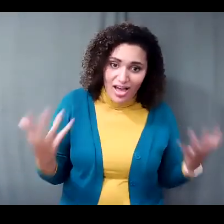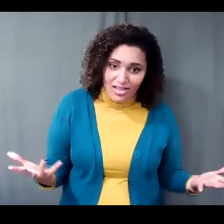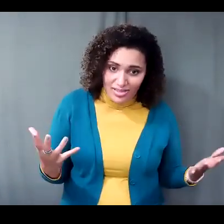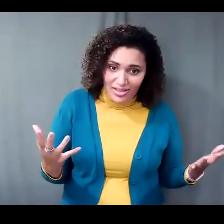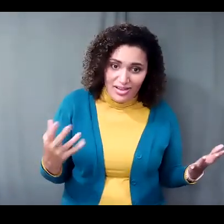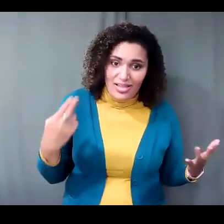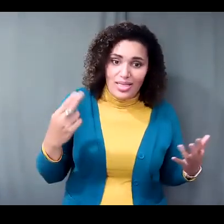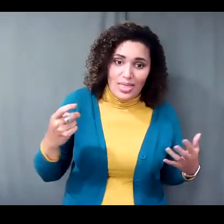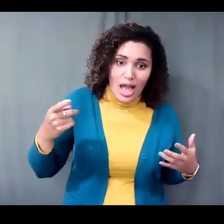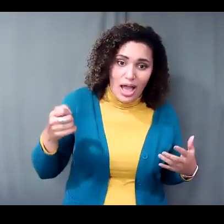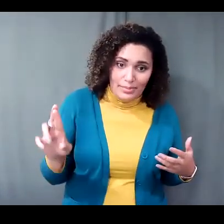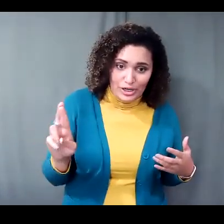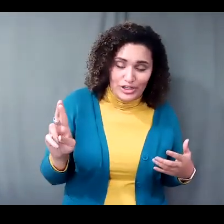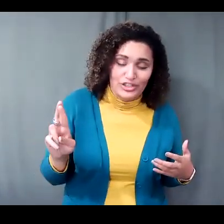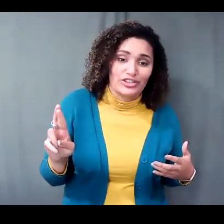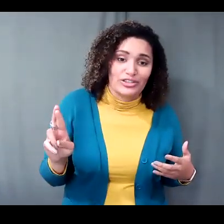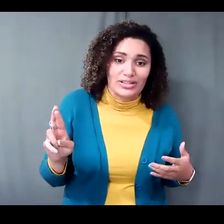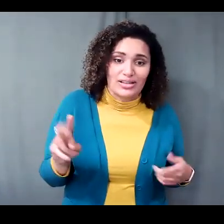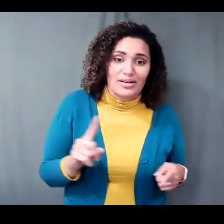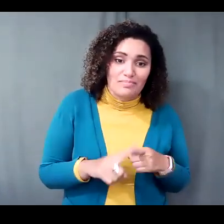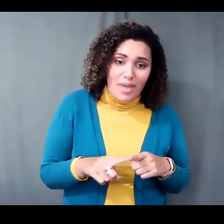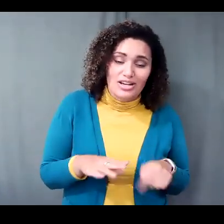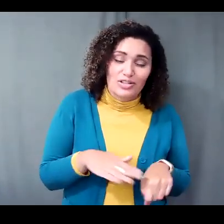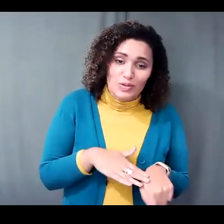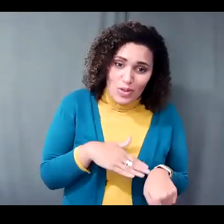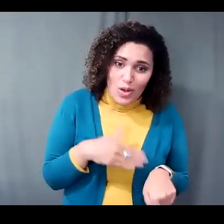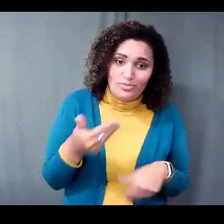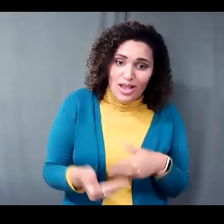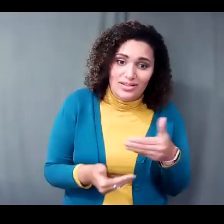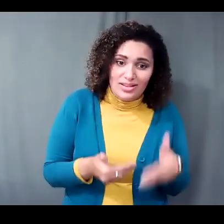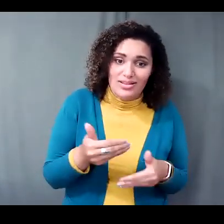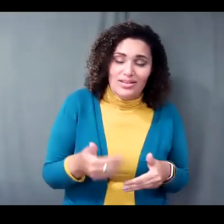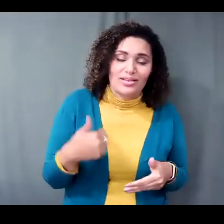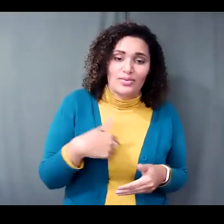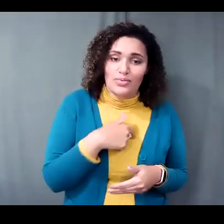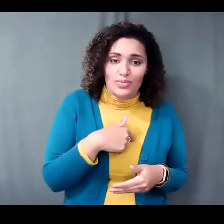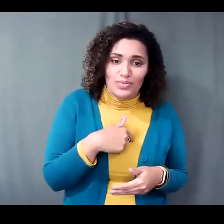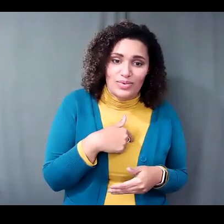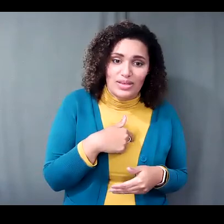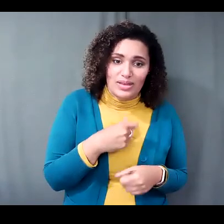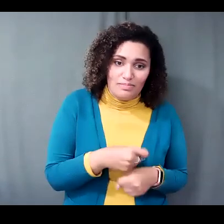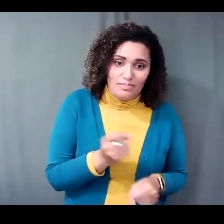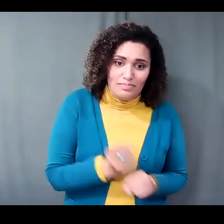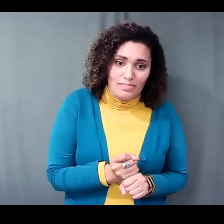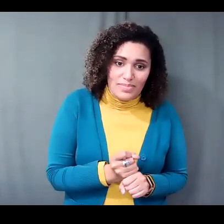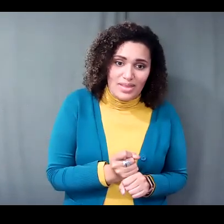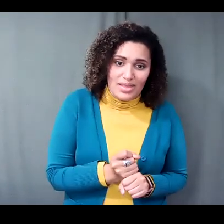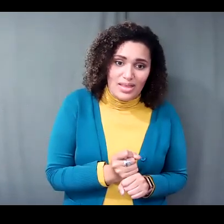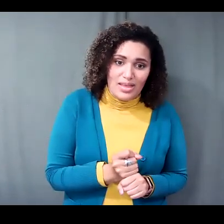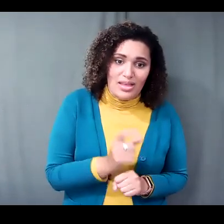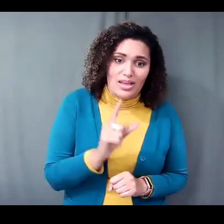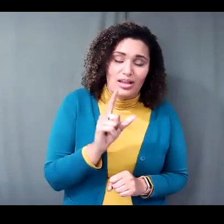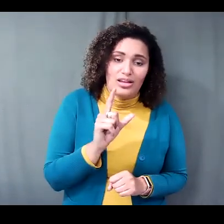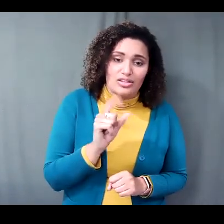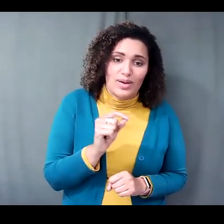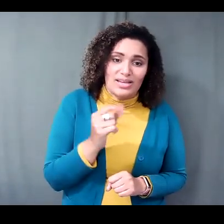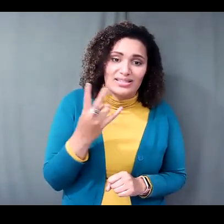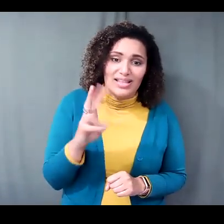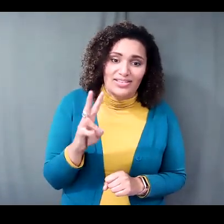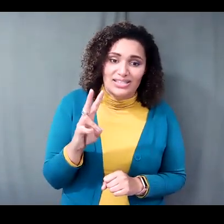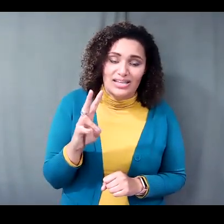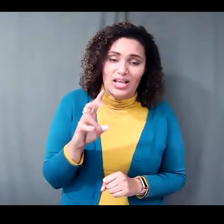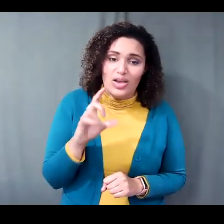you are brand new to wine or know very little, there'll be kind of like a paragraph or something about each of the wines that's going to help be